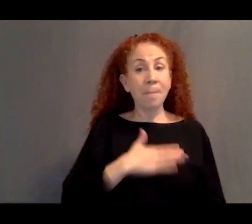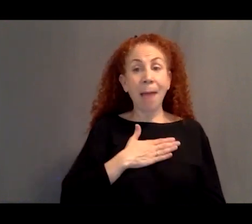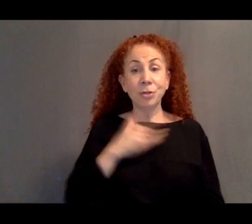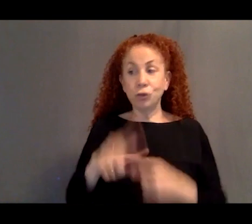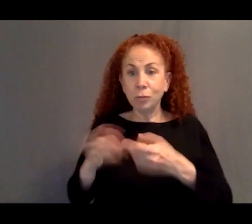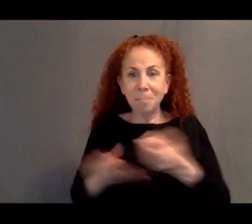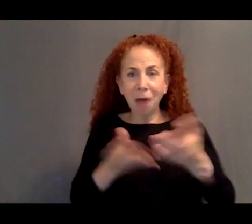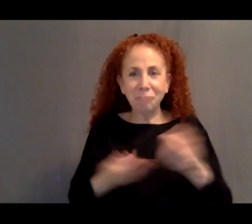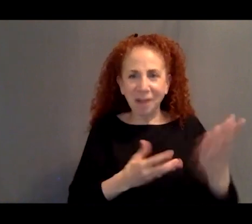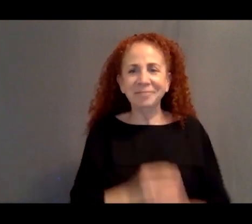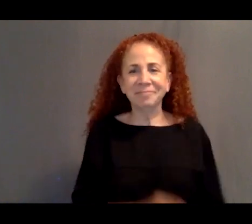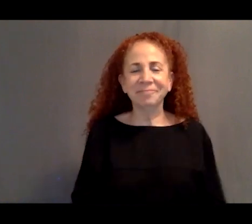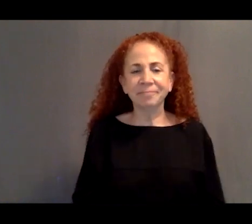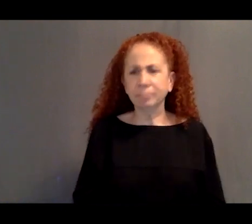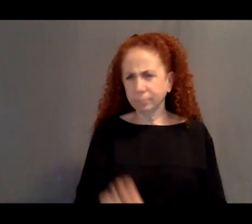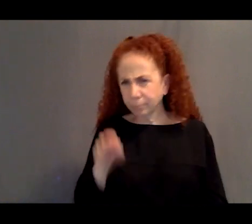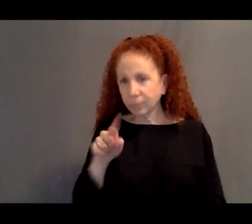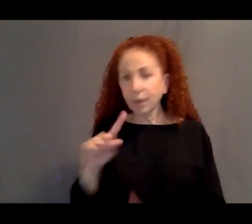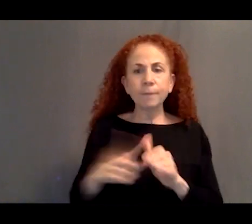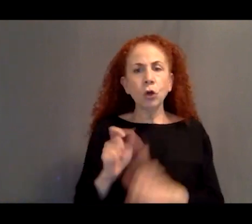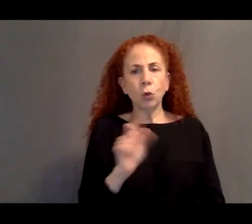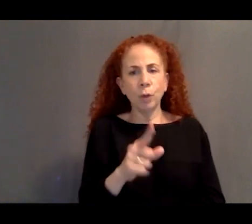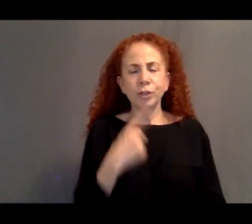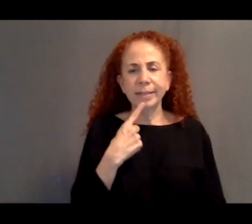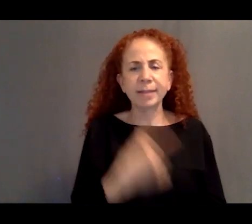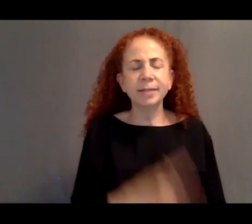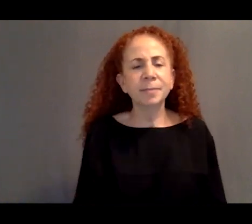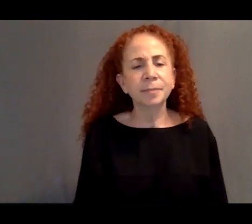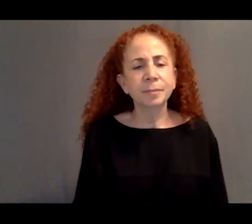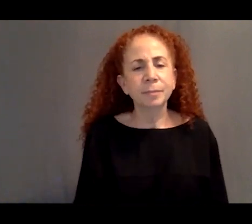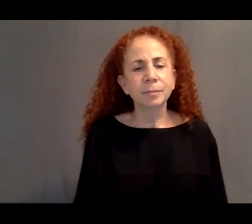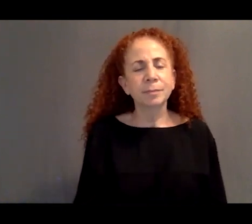them. All right, so the first question, Roberto, is